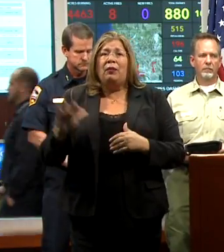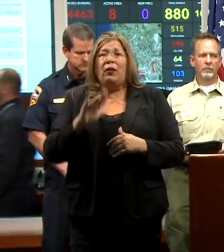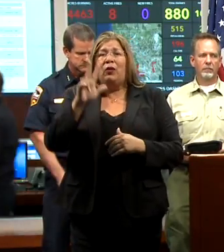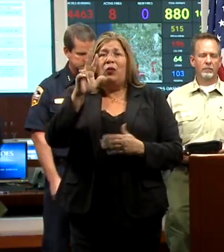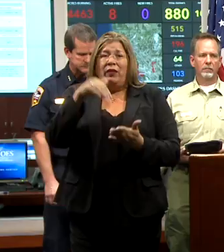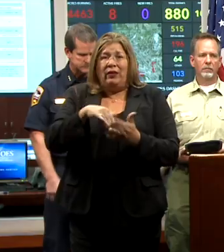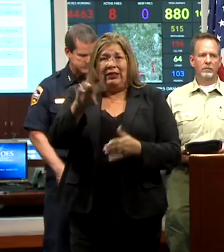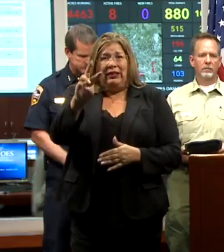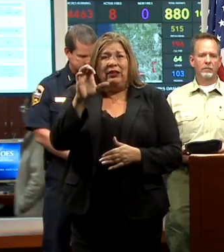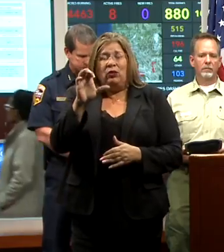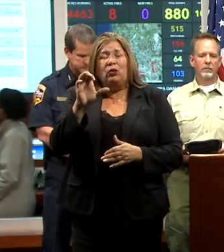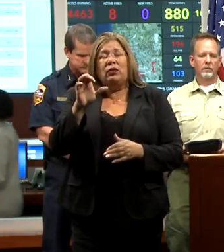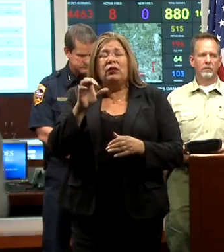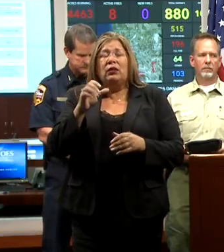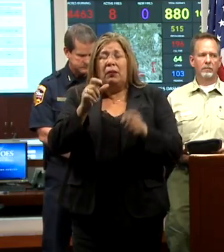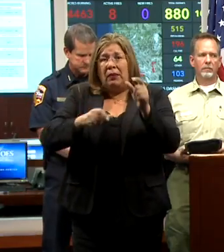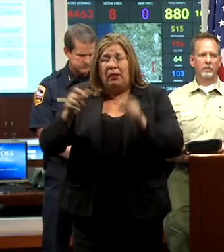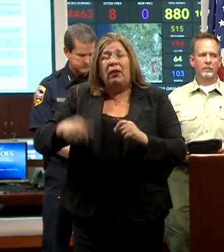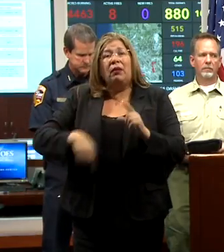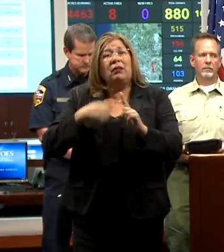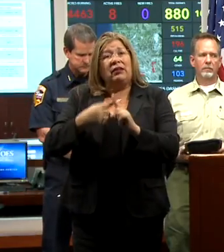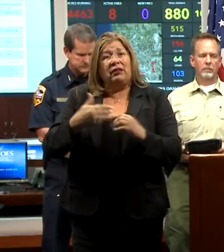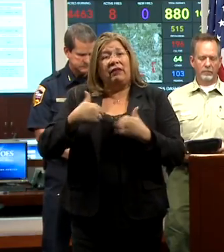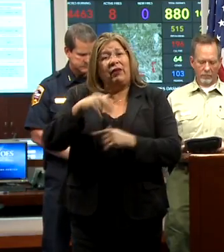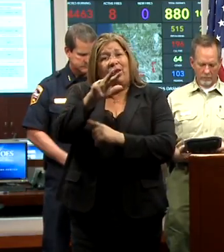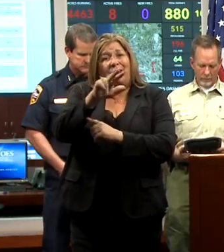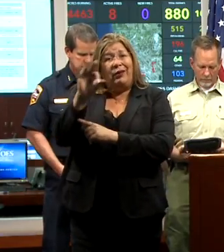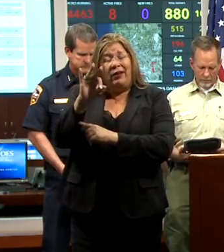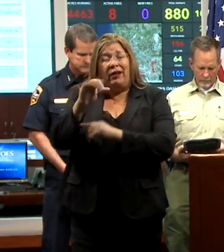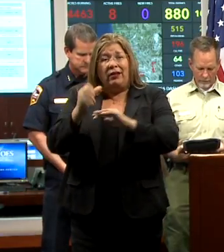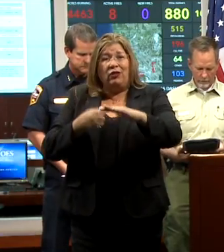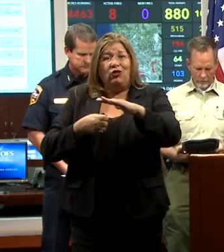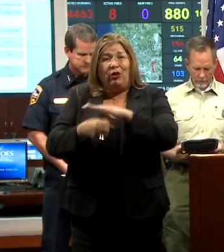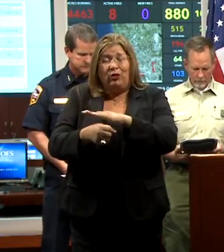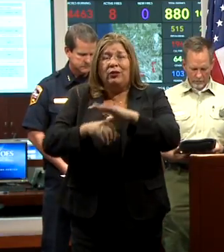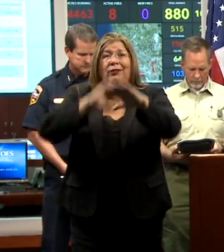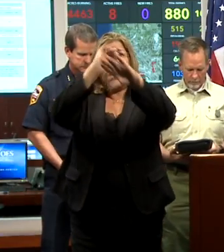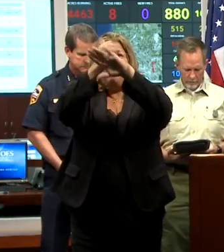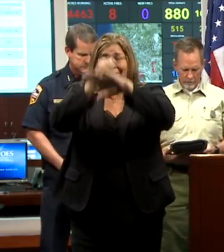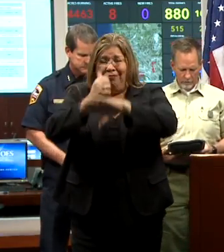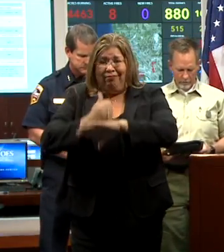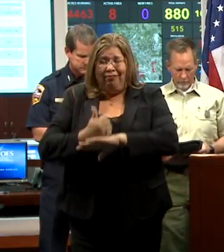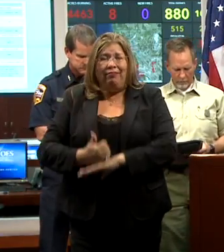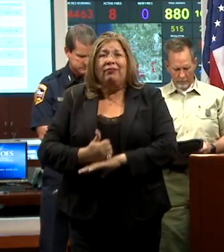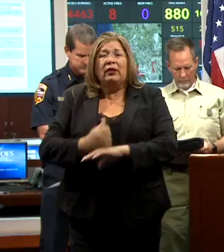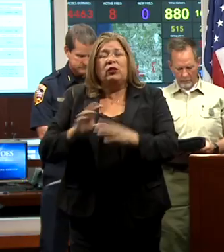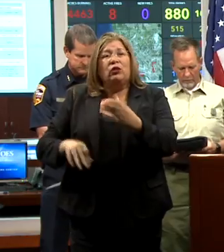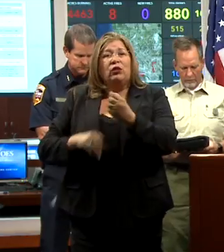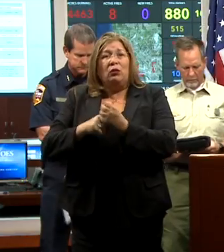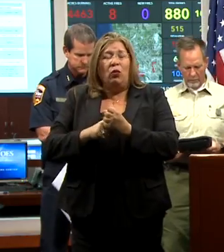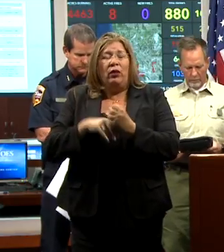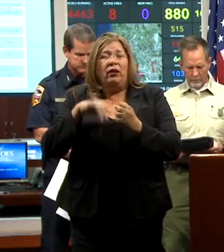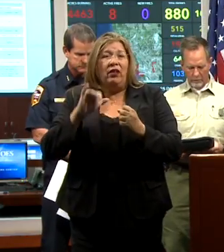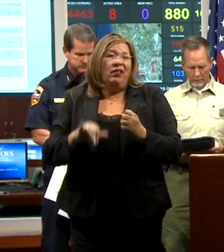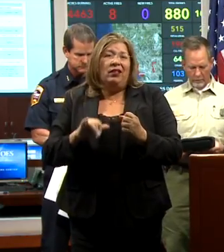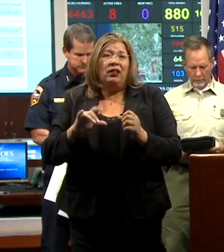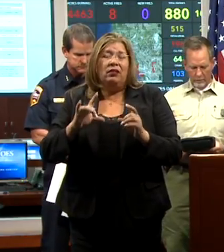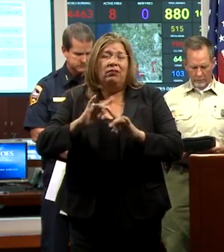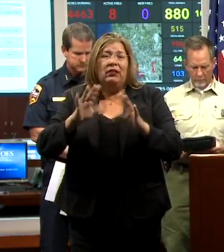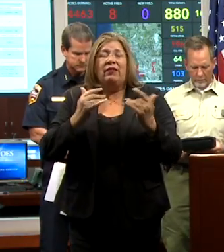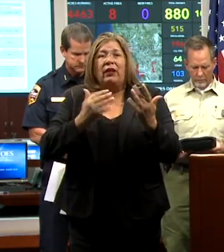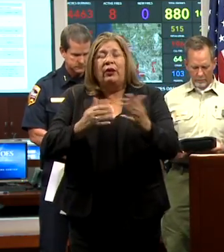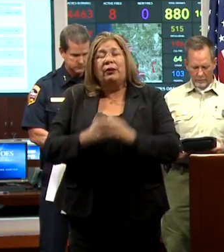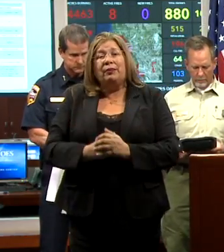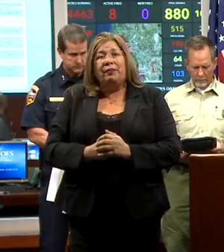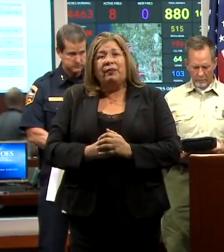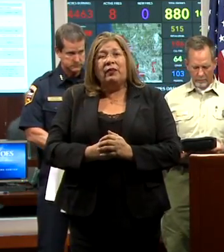3,600 people, and there are 39 shelters active statewide in support of these incidents. Although we're not out of the woods,